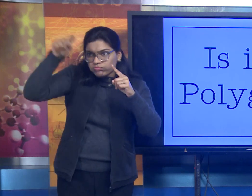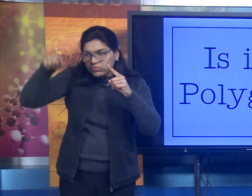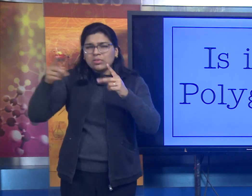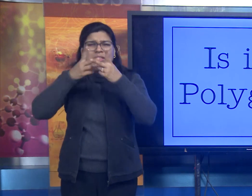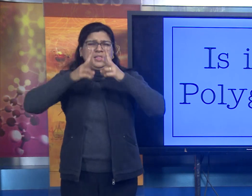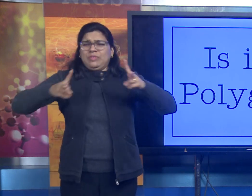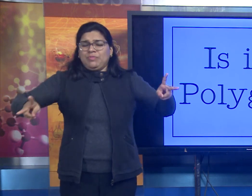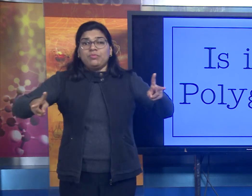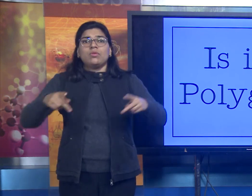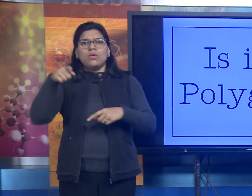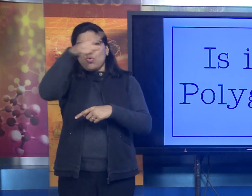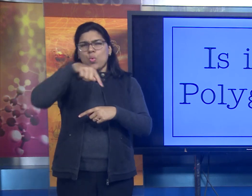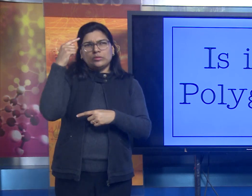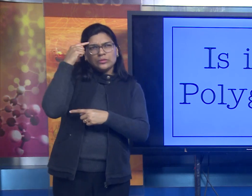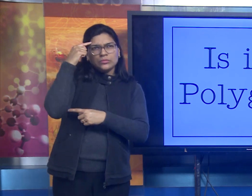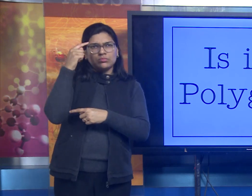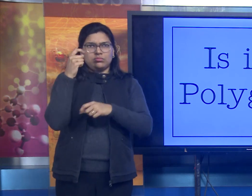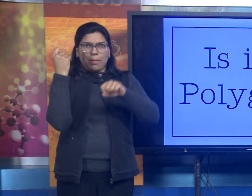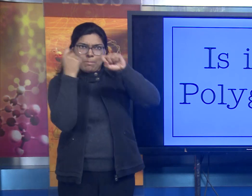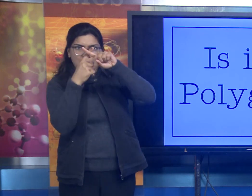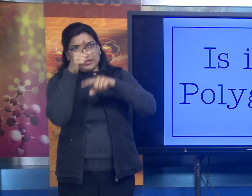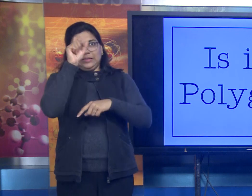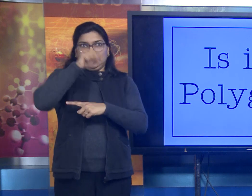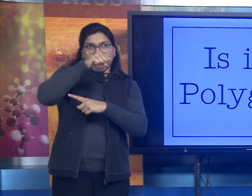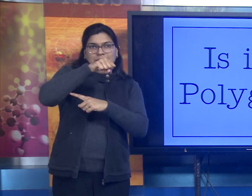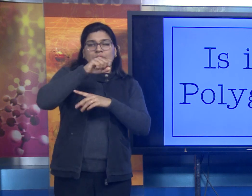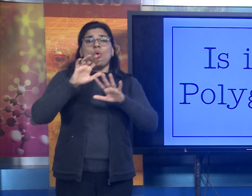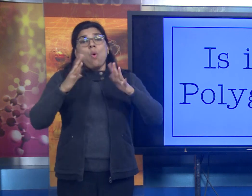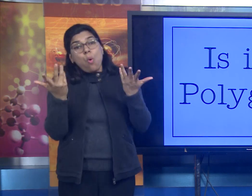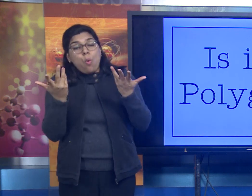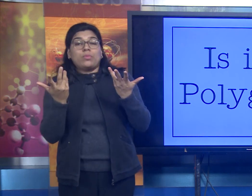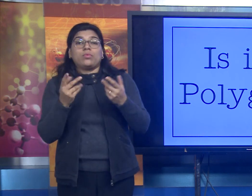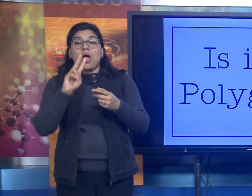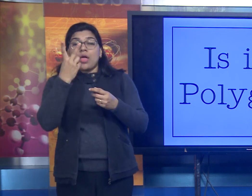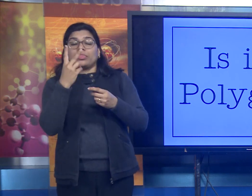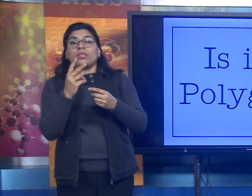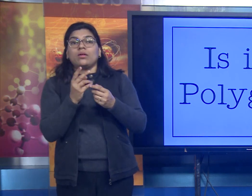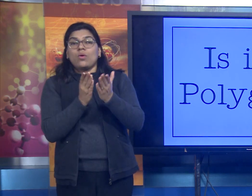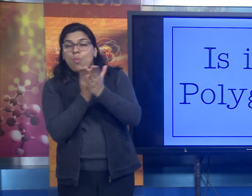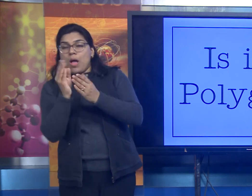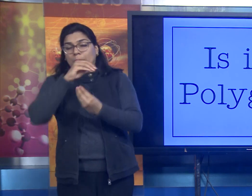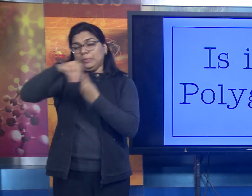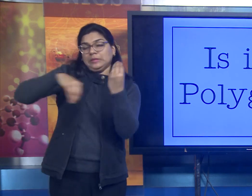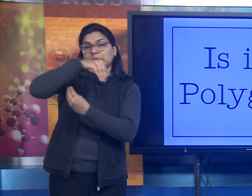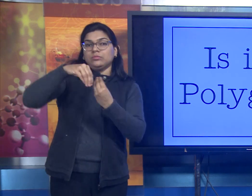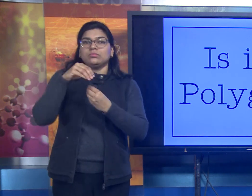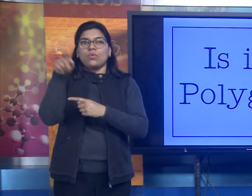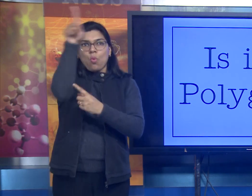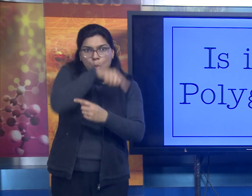triangle in a different shape. Now you have to see and think whether they are polygon or whether they